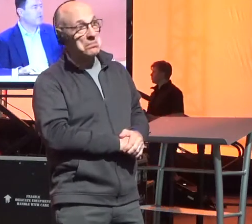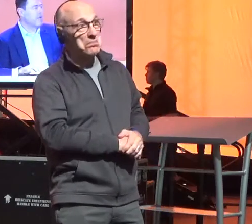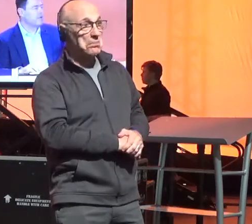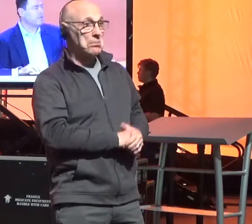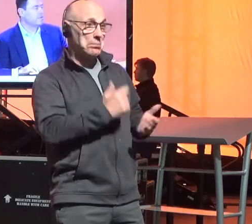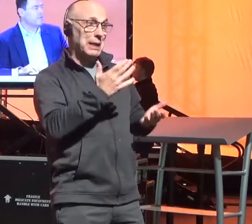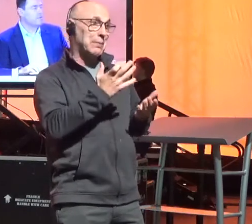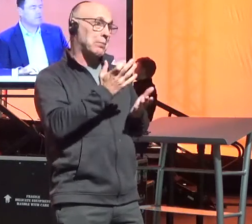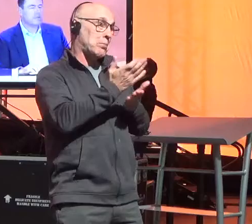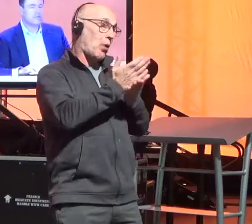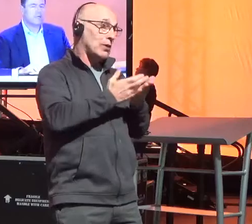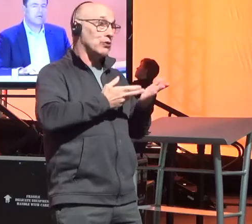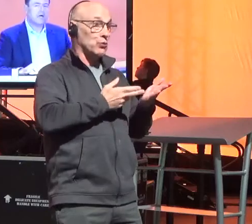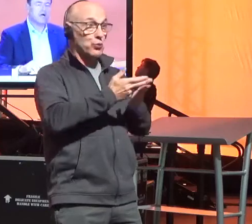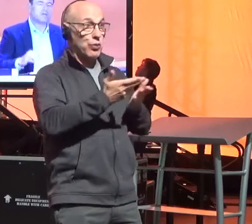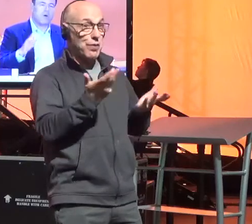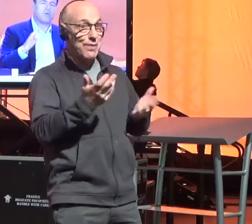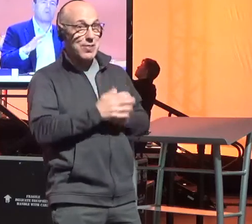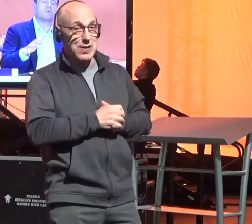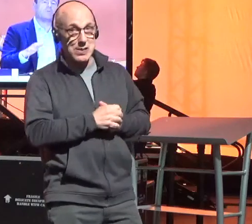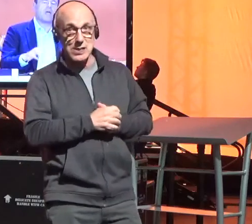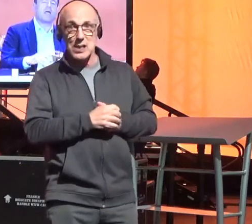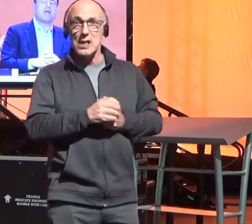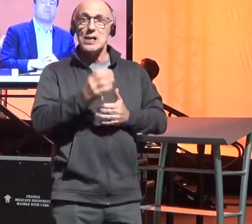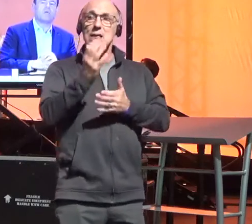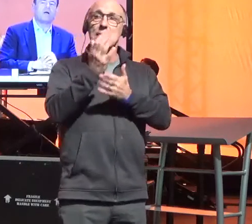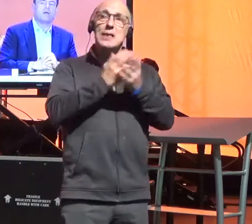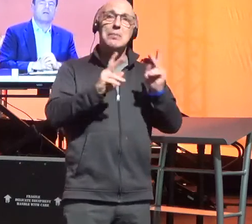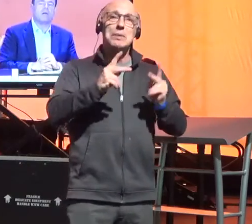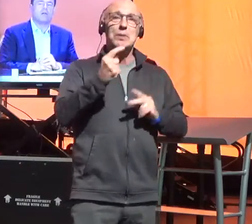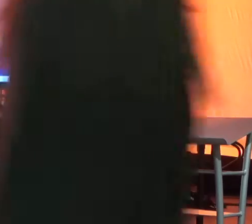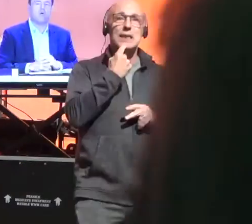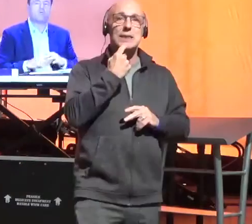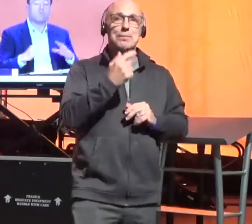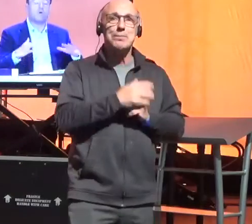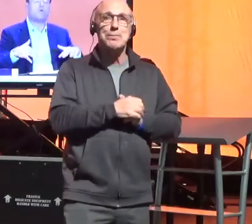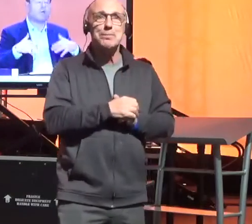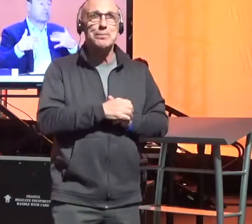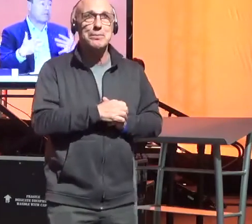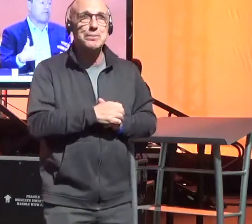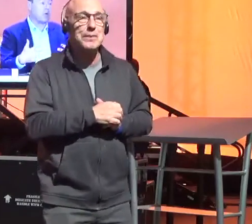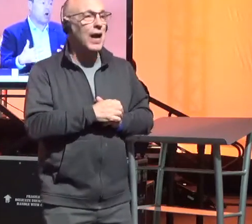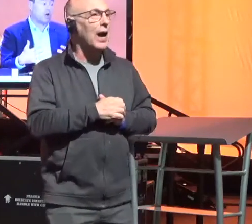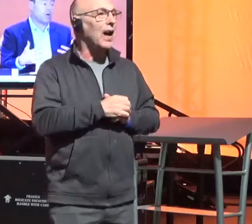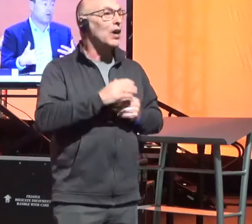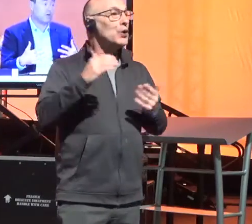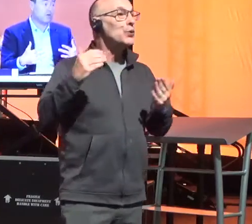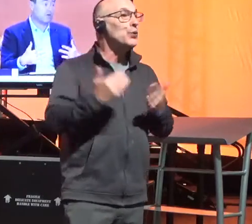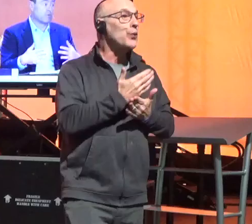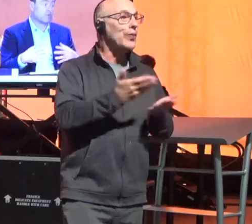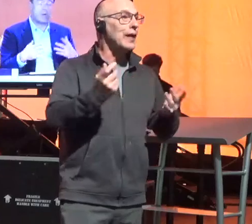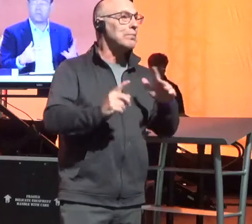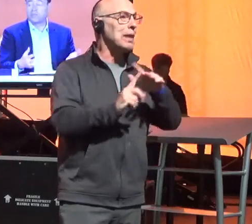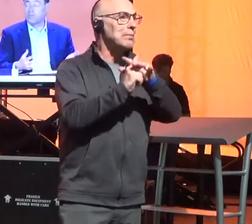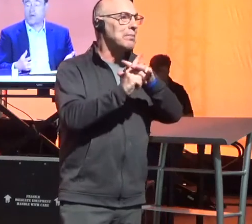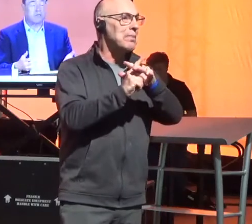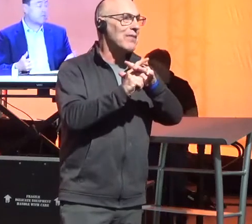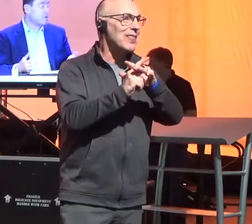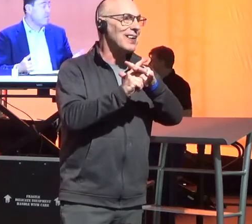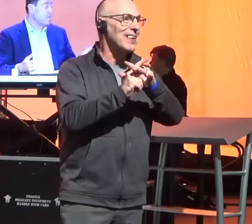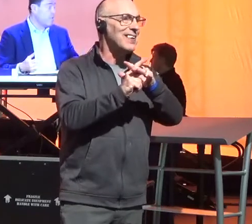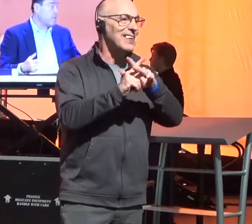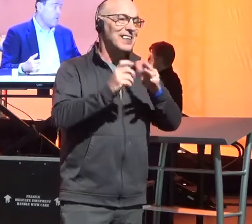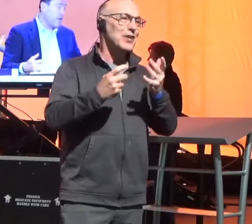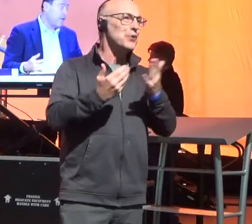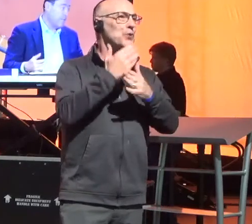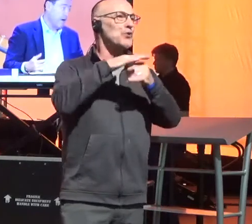truth in that. Some other people would say, well, you know, some new things have come along that were stresses and strains